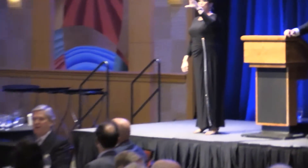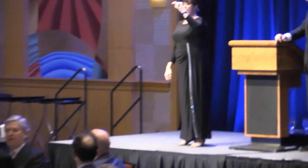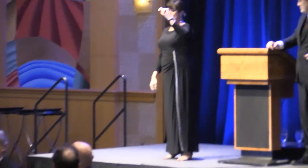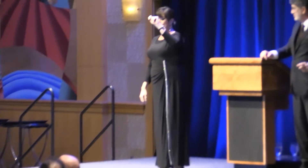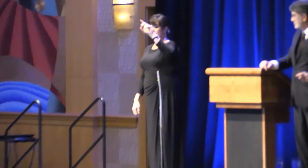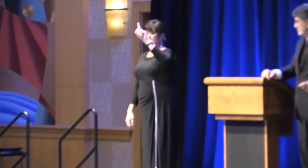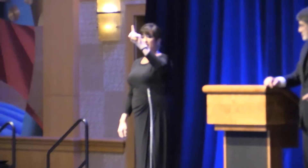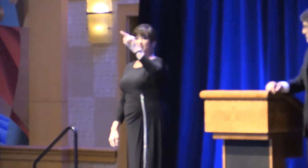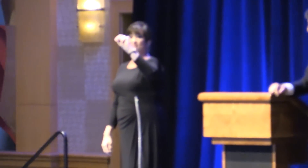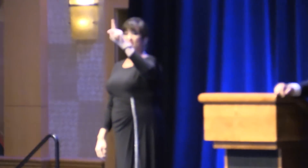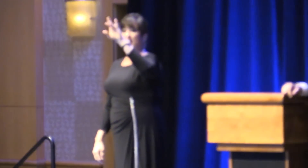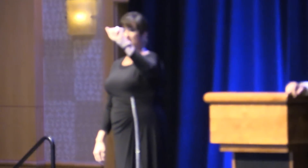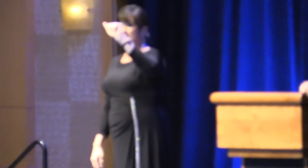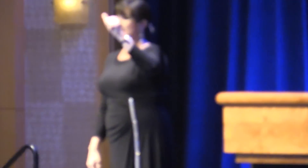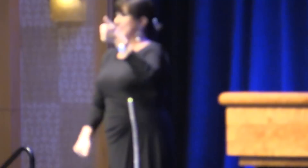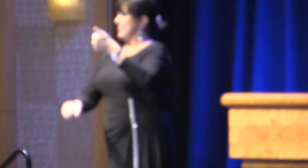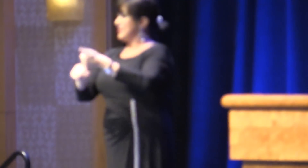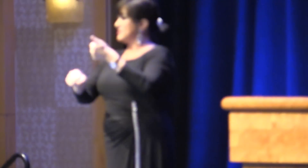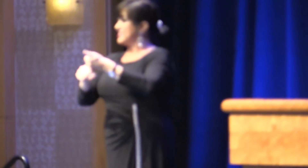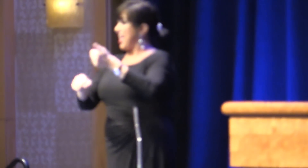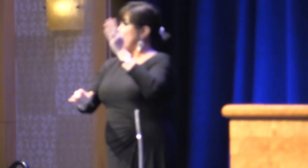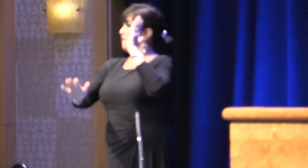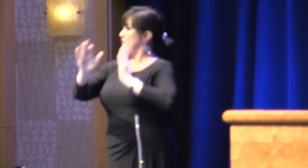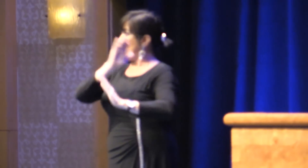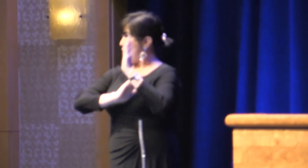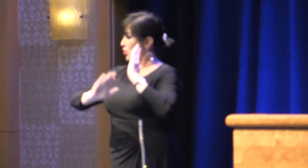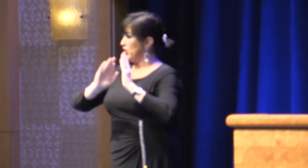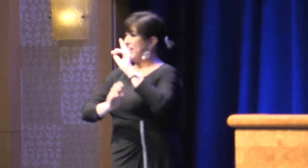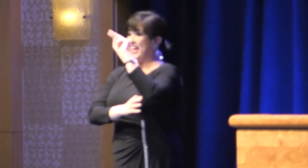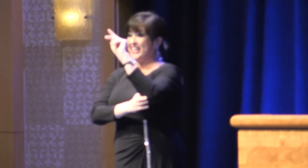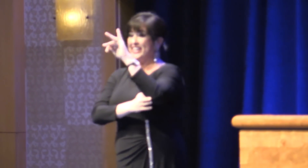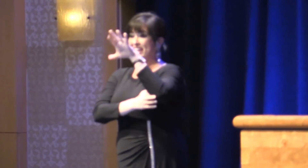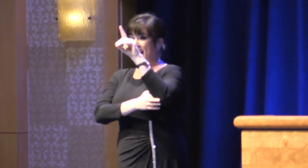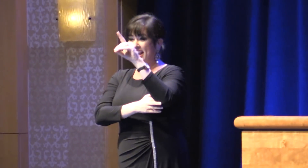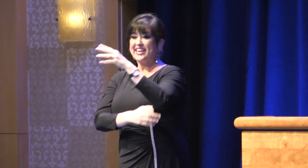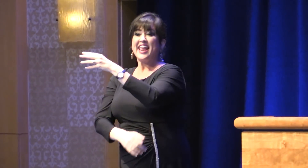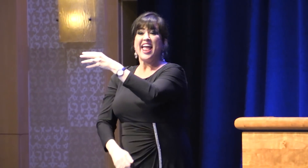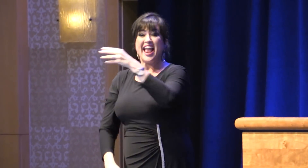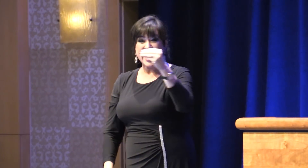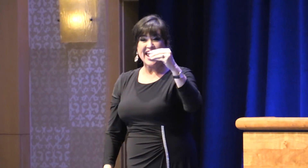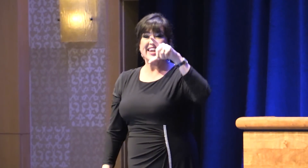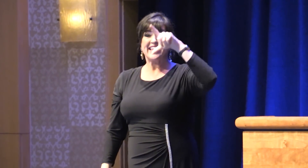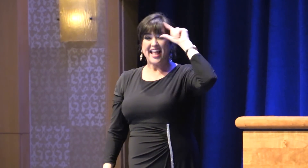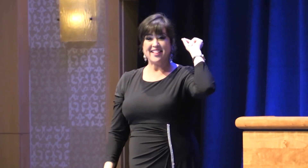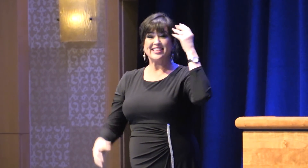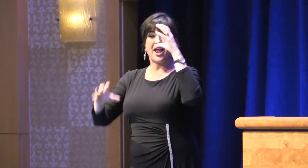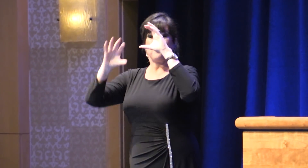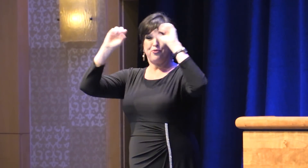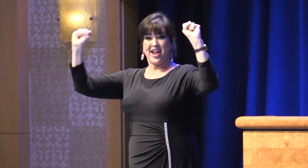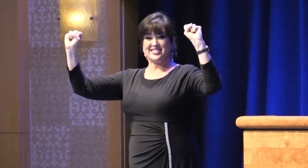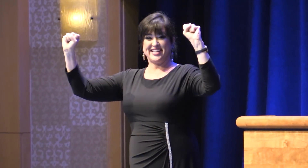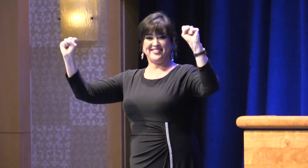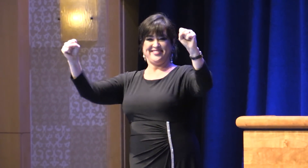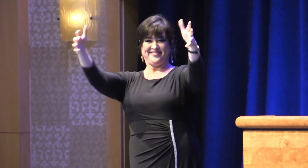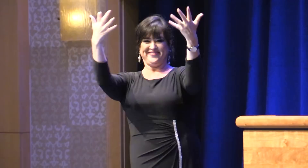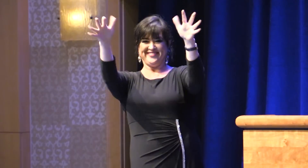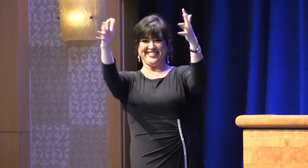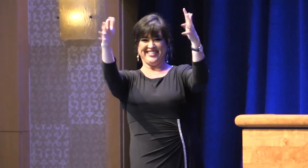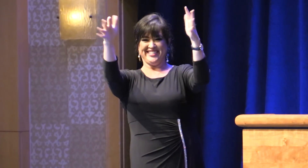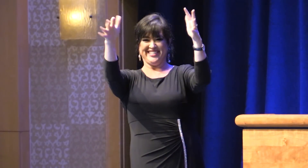Dr. Robert Davila. He was the former NTID president and Gallaudet president.